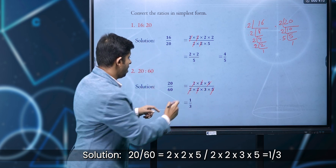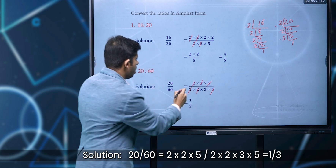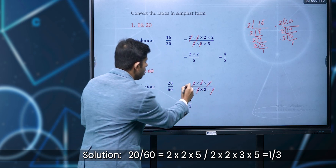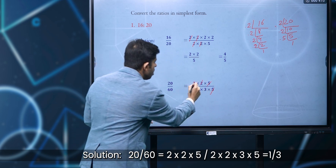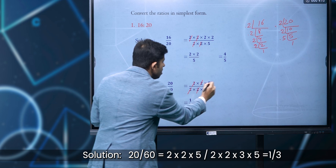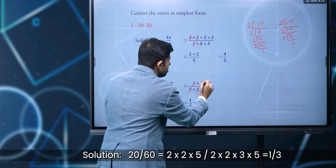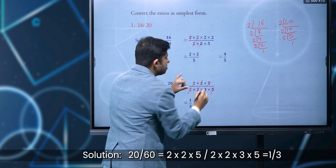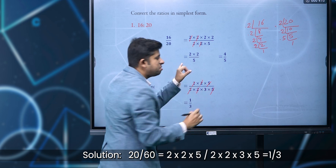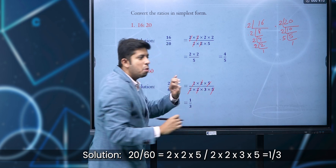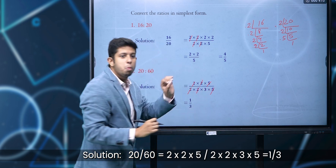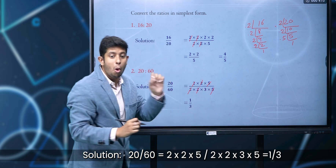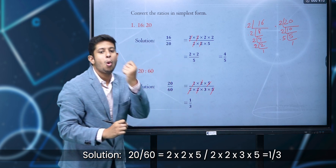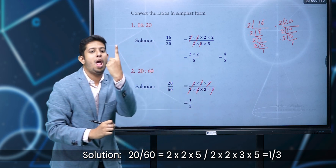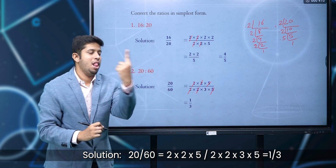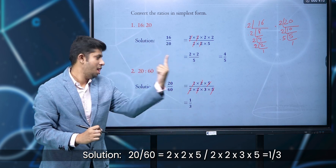Which is equal to 1 by 3.